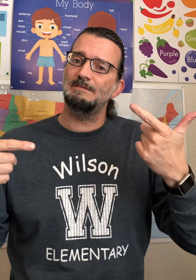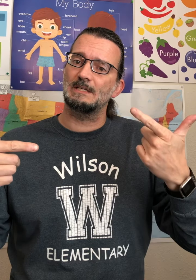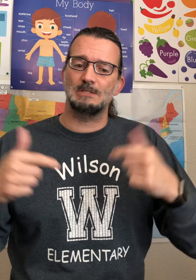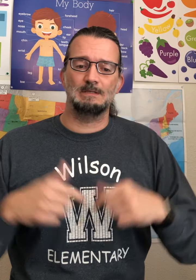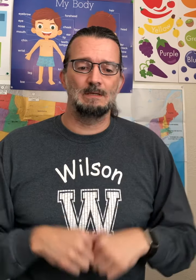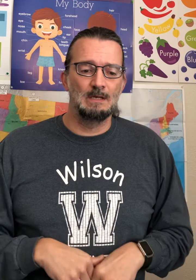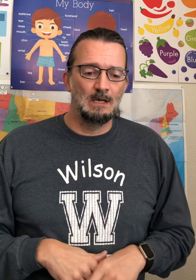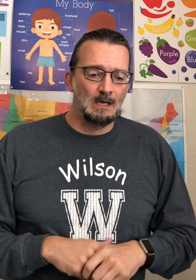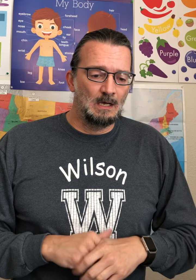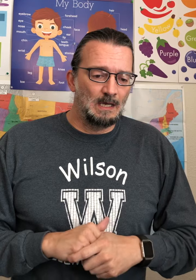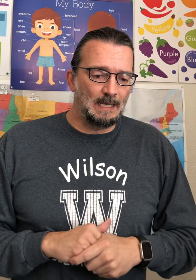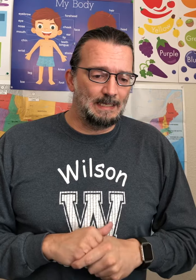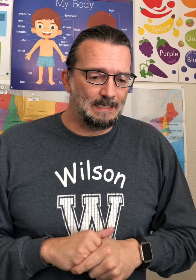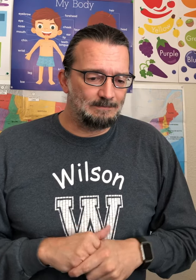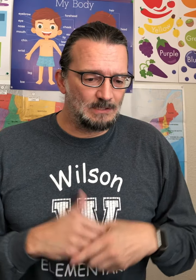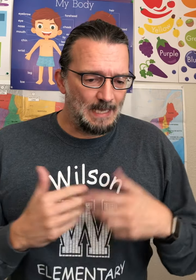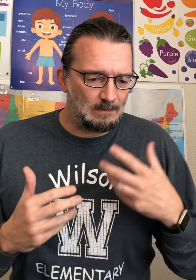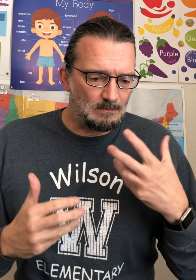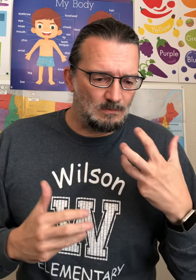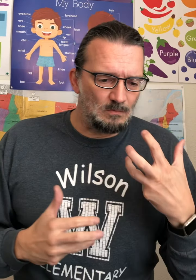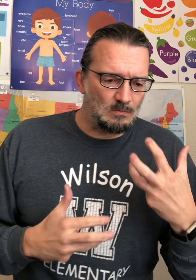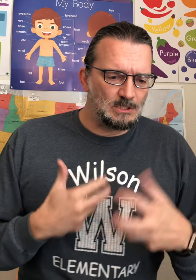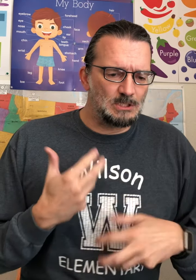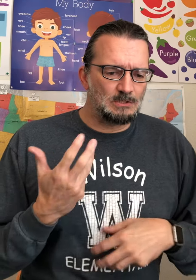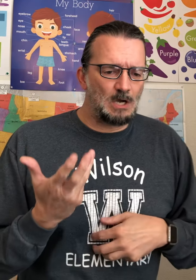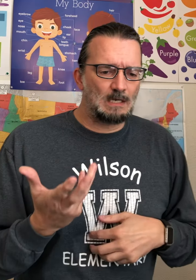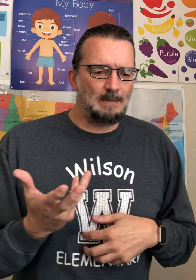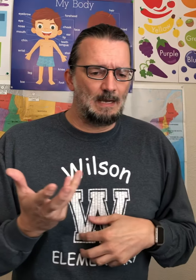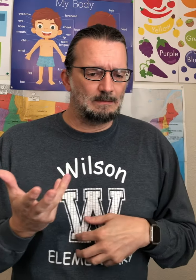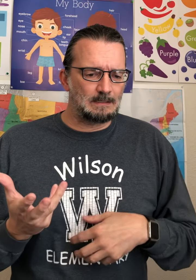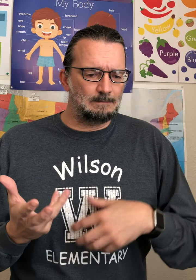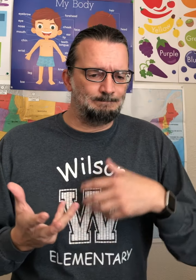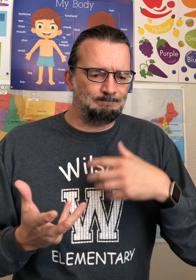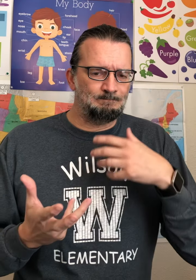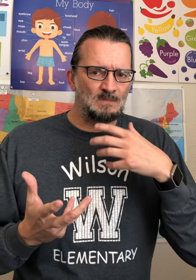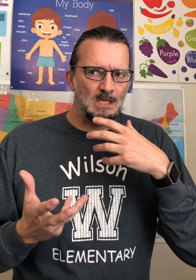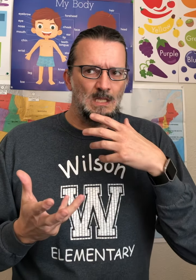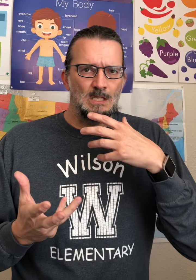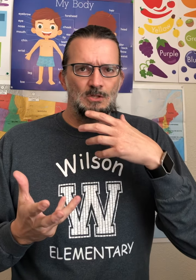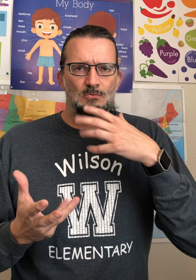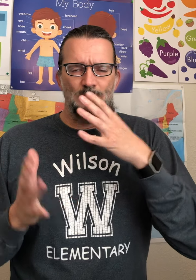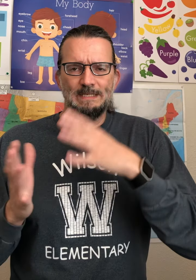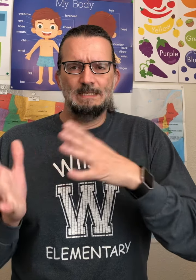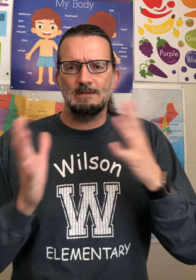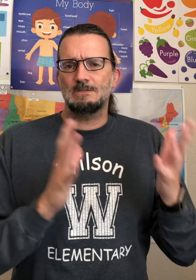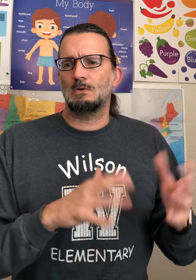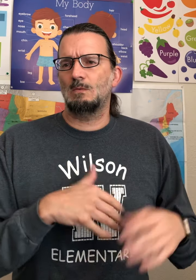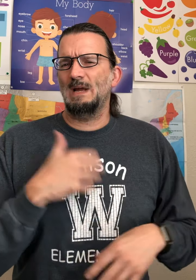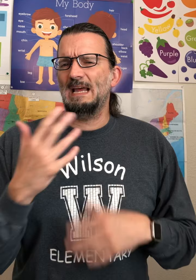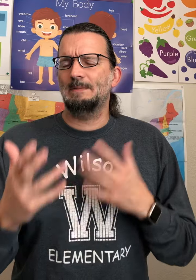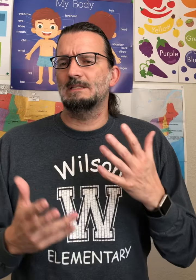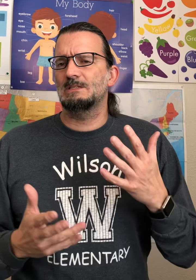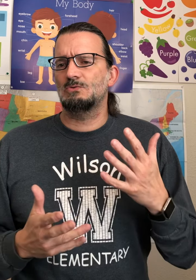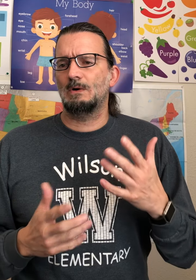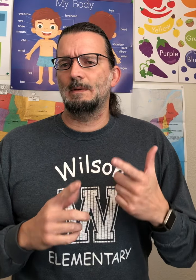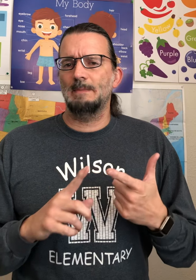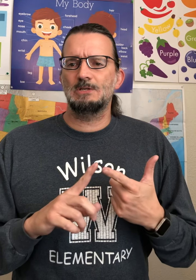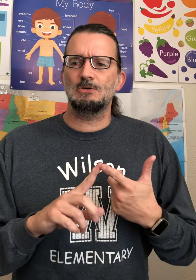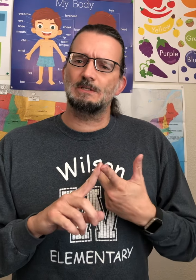nonfiction? And after that, I want you to talk about, retell the story. What happened in the story, but make sure to talk